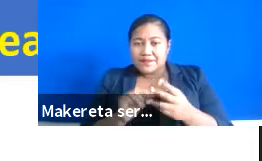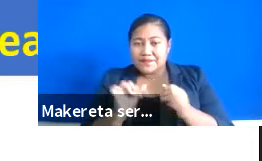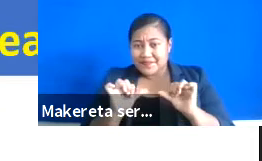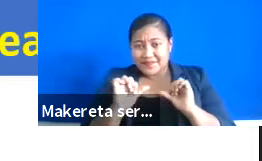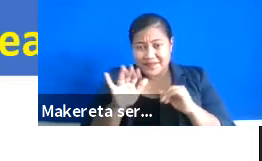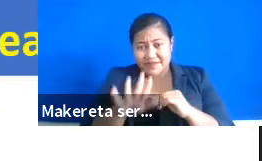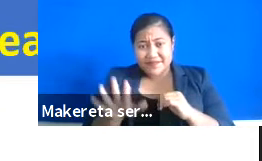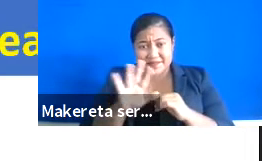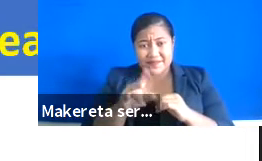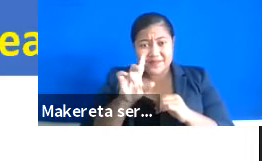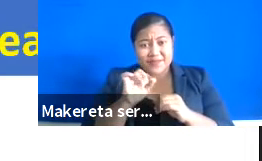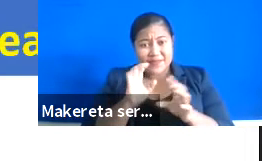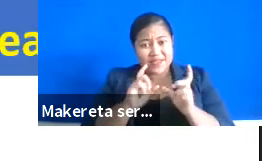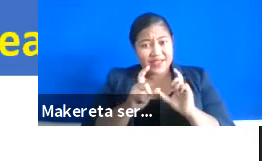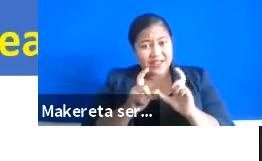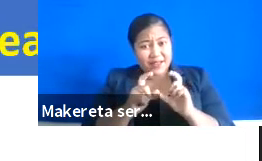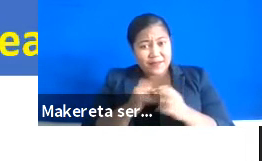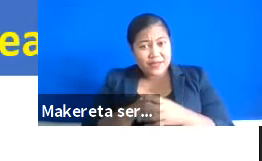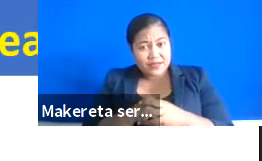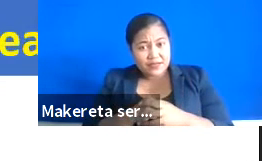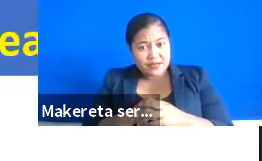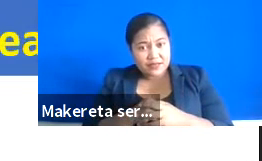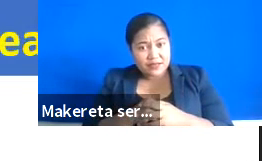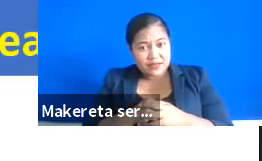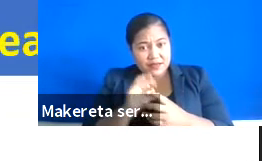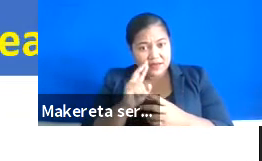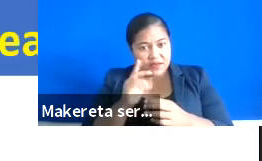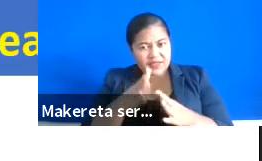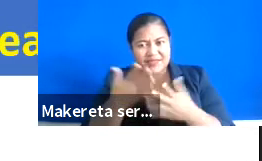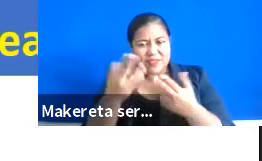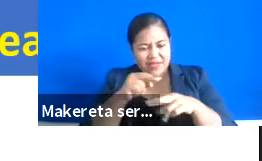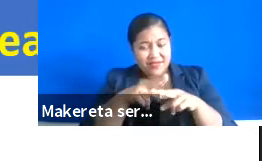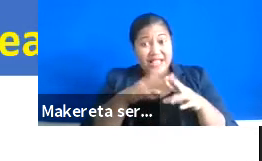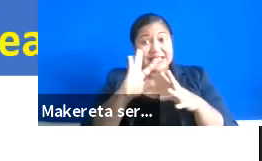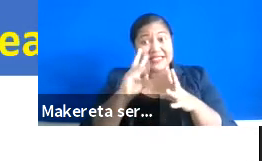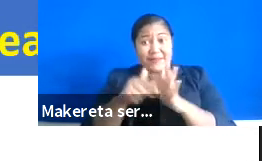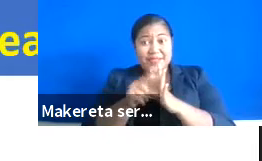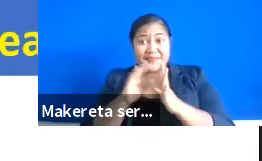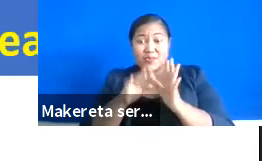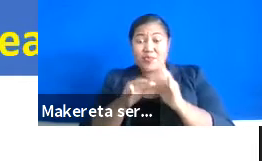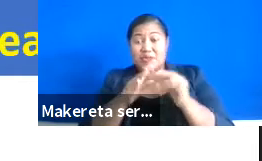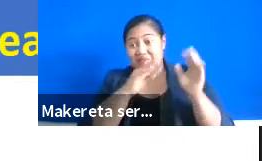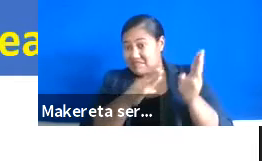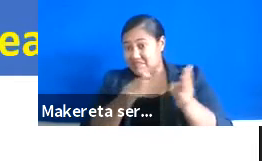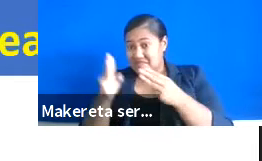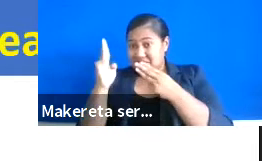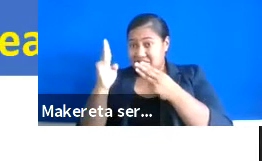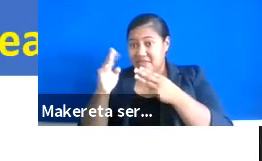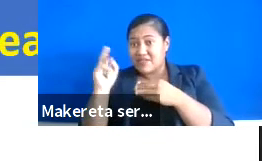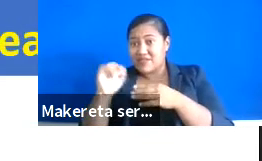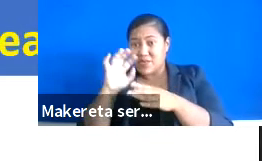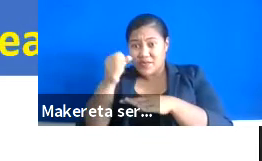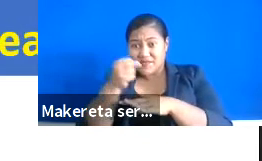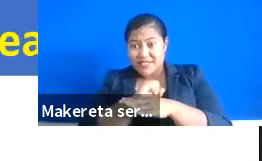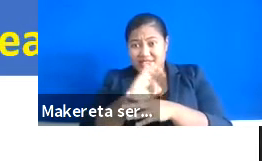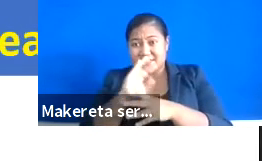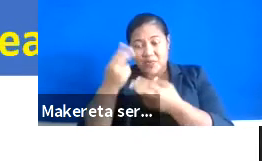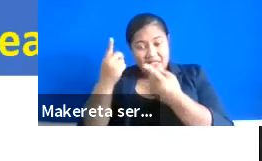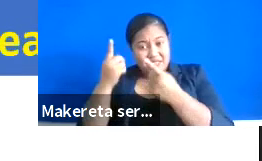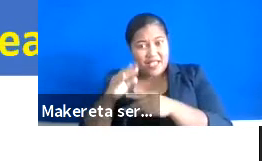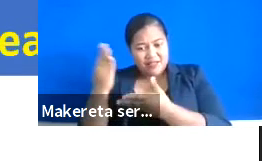clan waters of the deceased and only for those buried in the village so any out migration negates implementation funerary